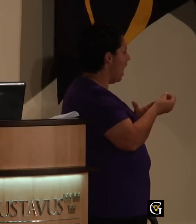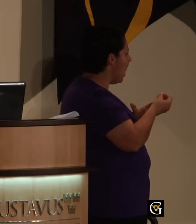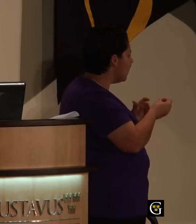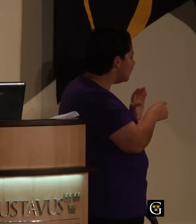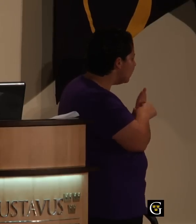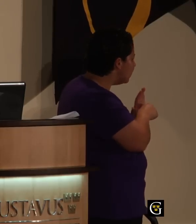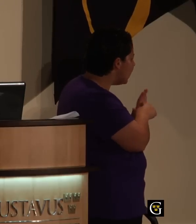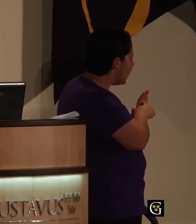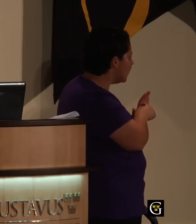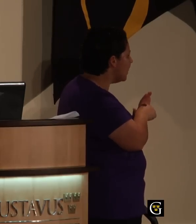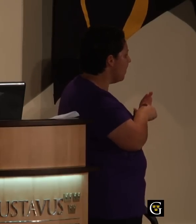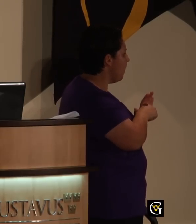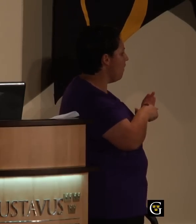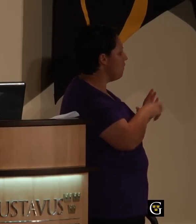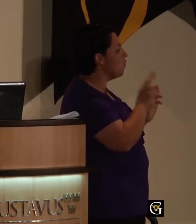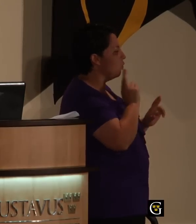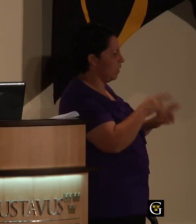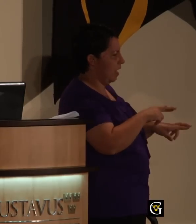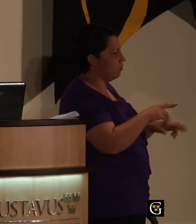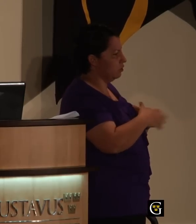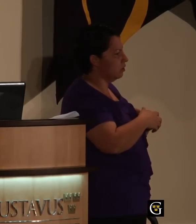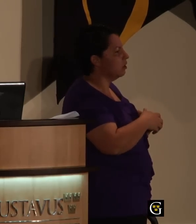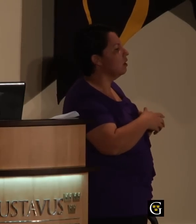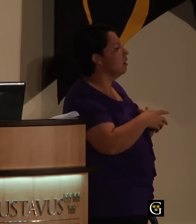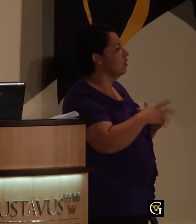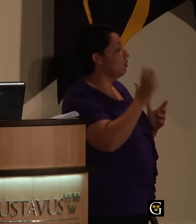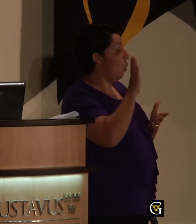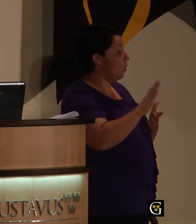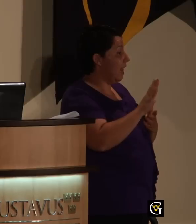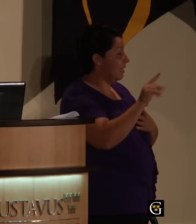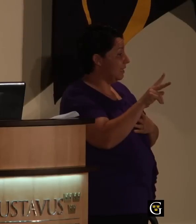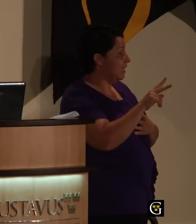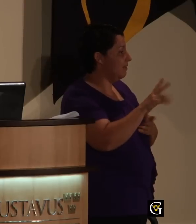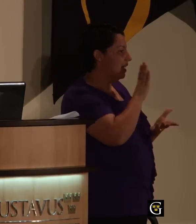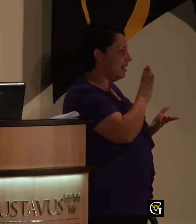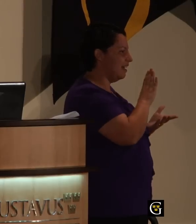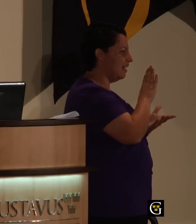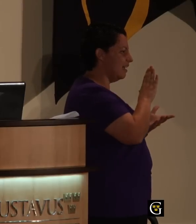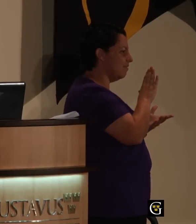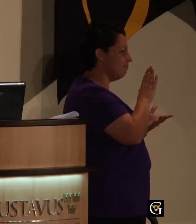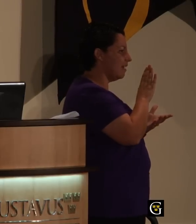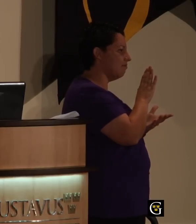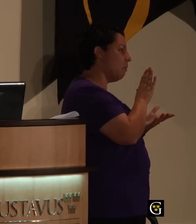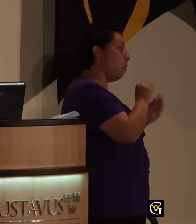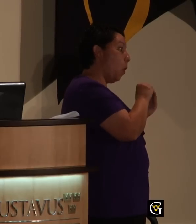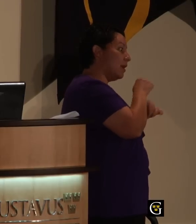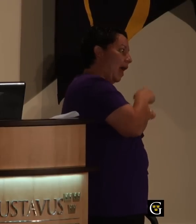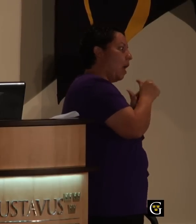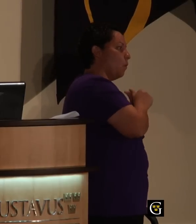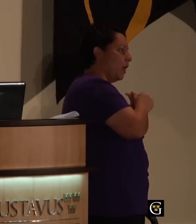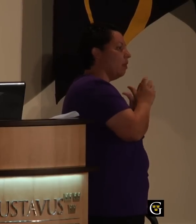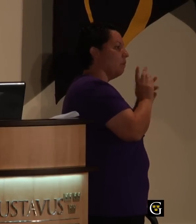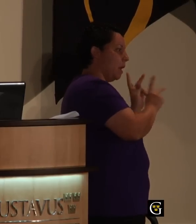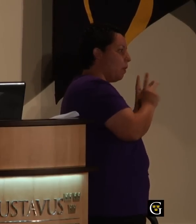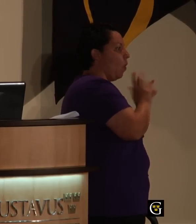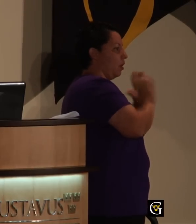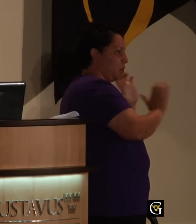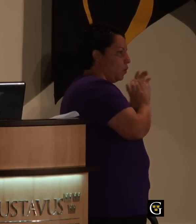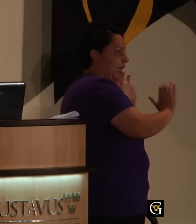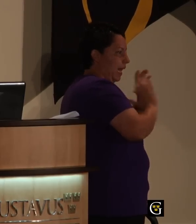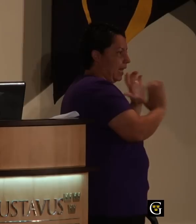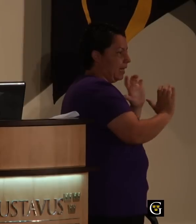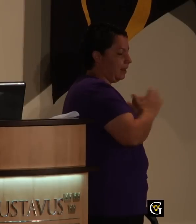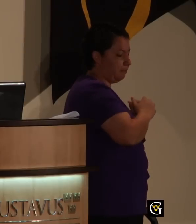connection to see, because the more you watch TV, the less time you spend talking to other people. And Putnam wrote this just before the